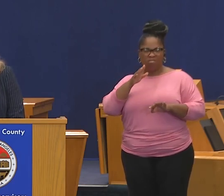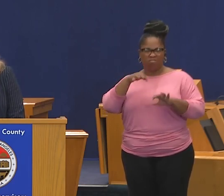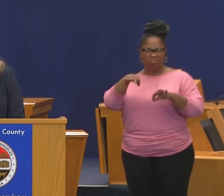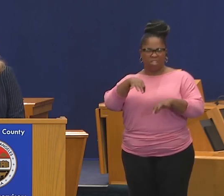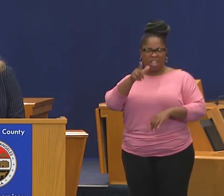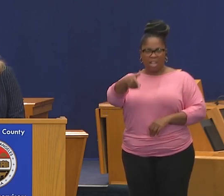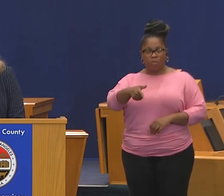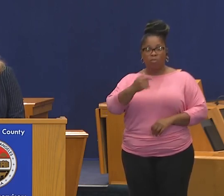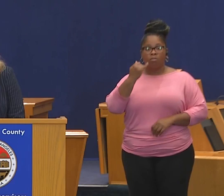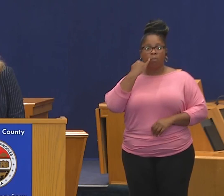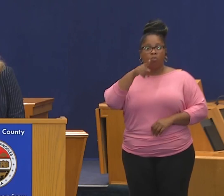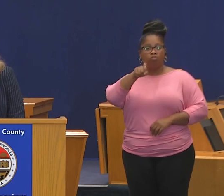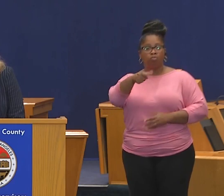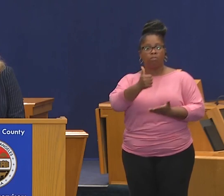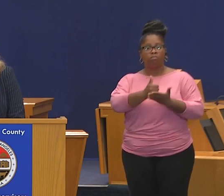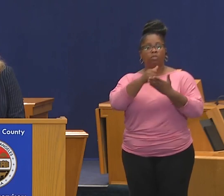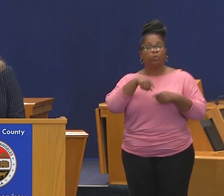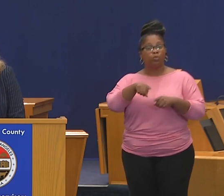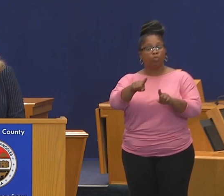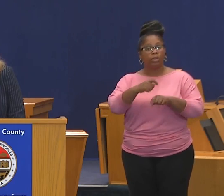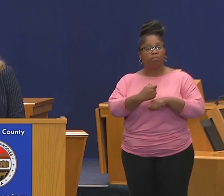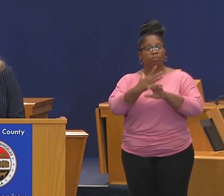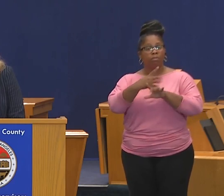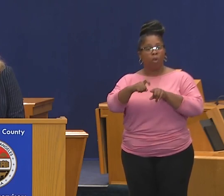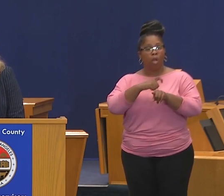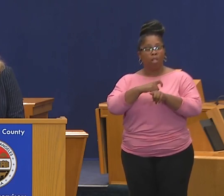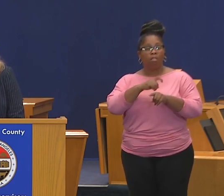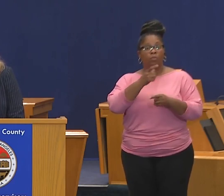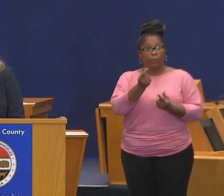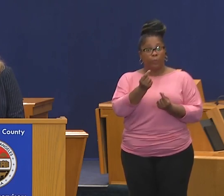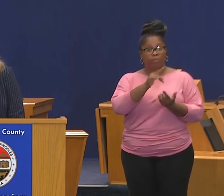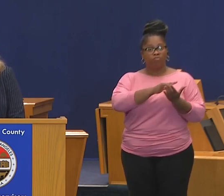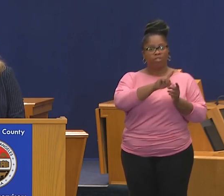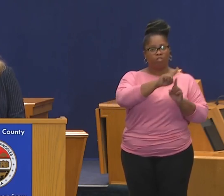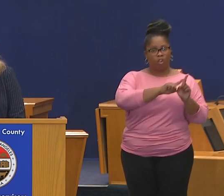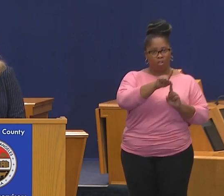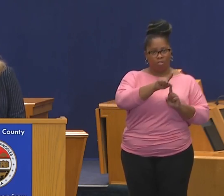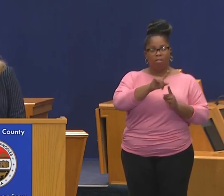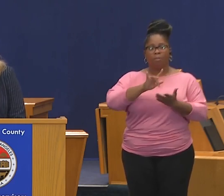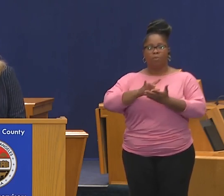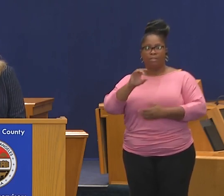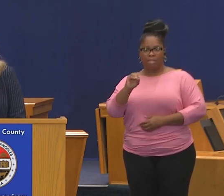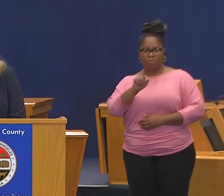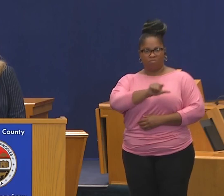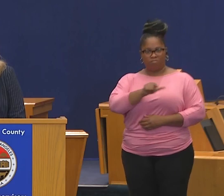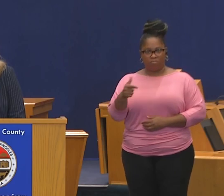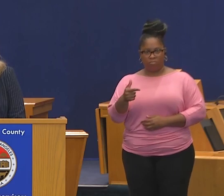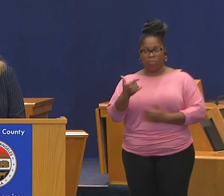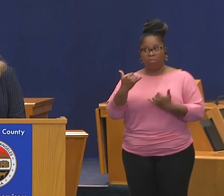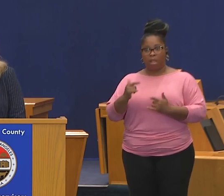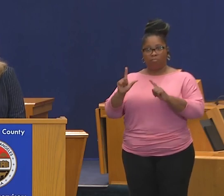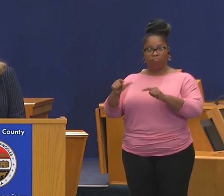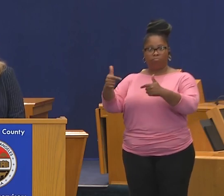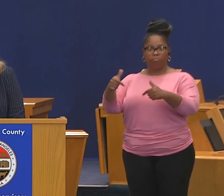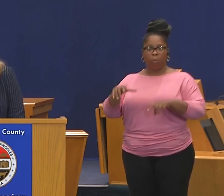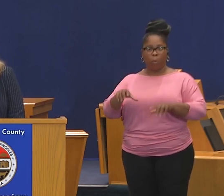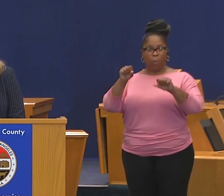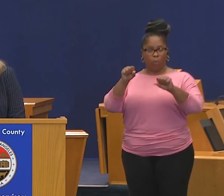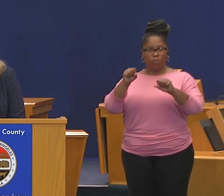If you should require assistance during the call, please press star then 0. I would now like to turn the conference over to our